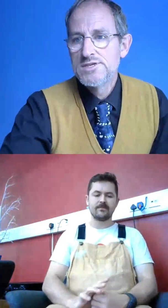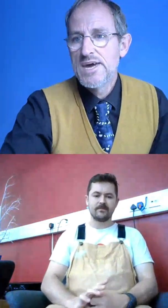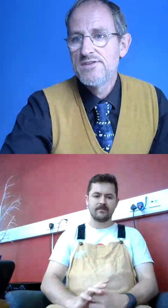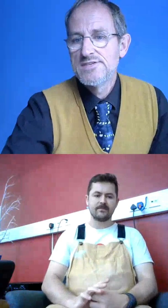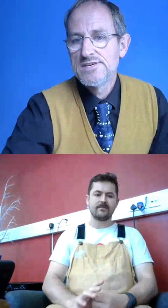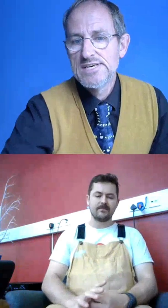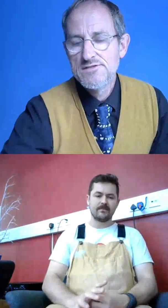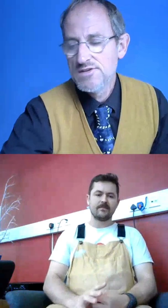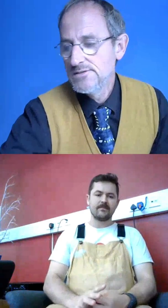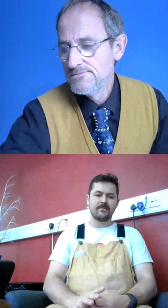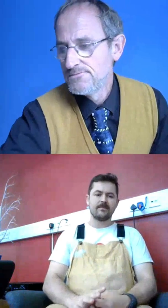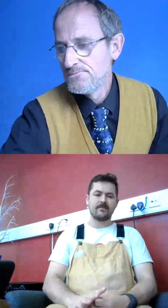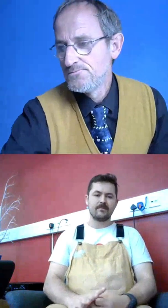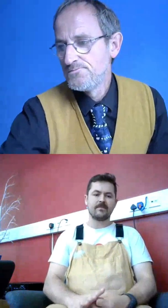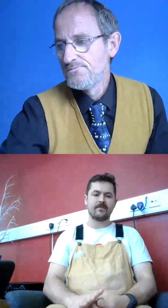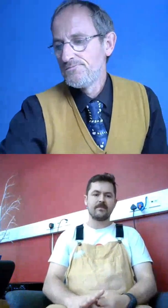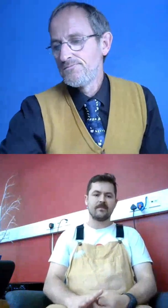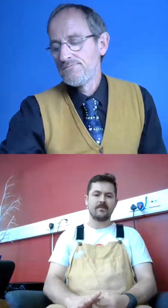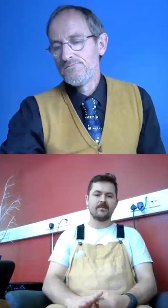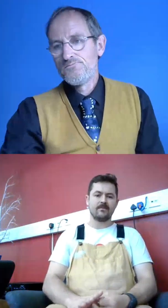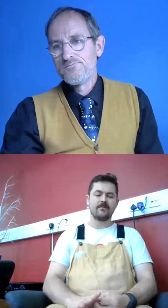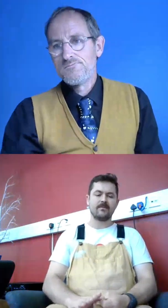is that we work together successfully.